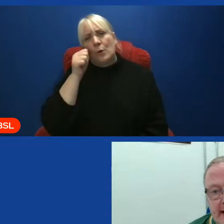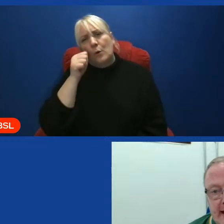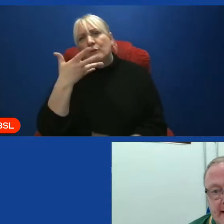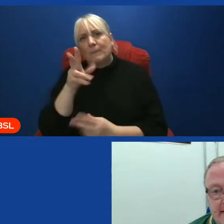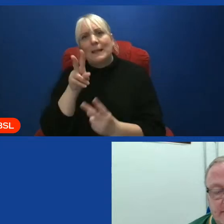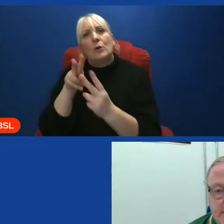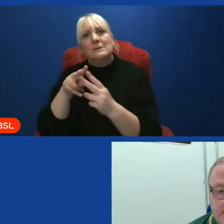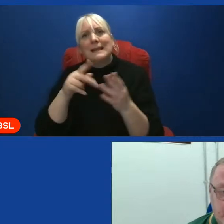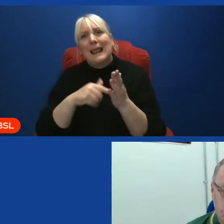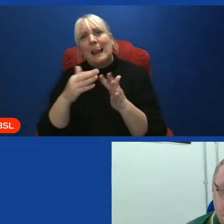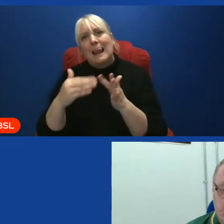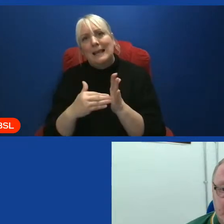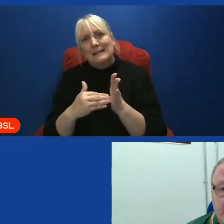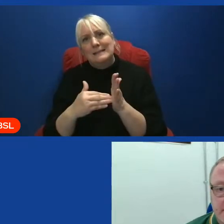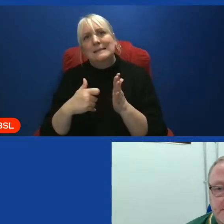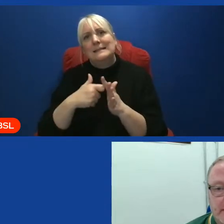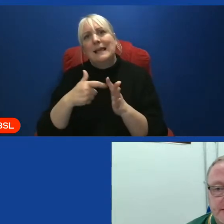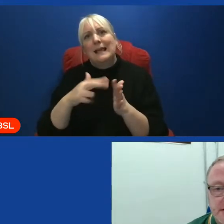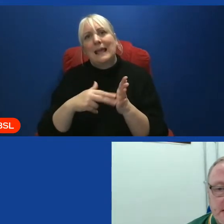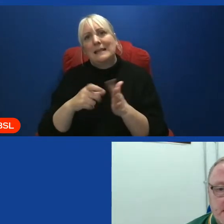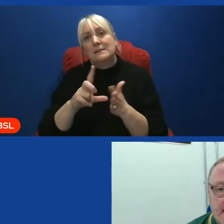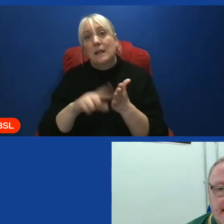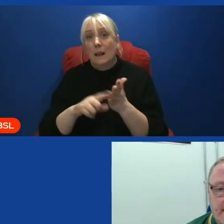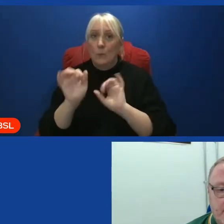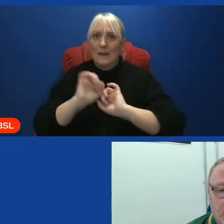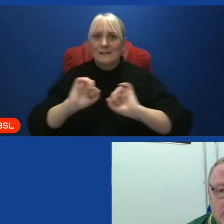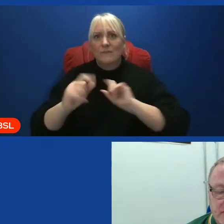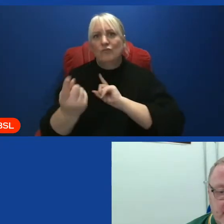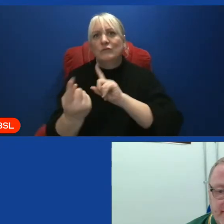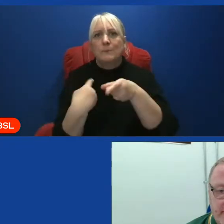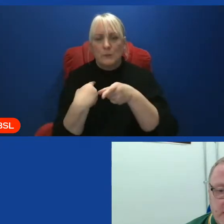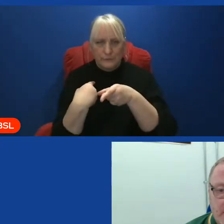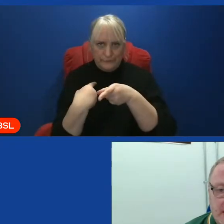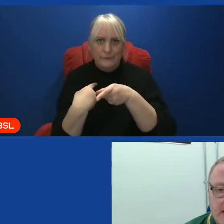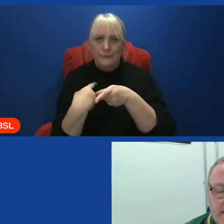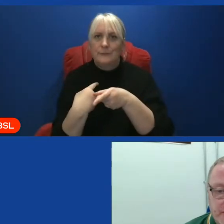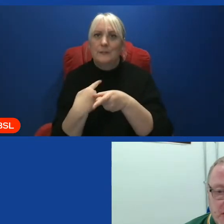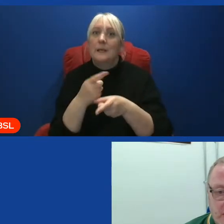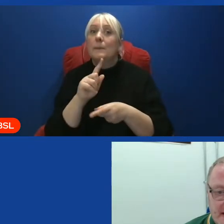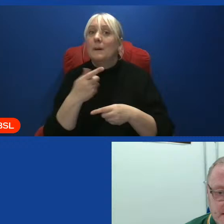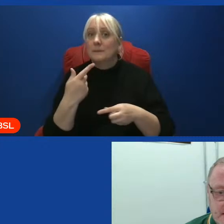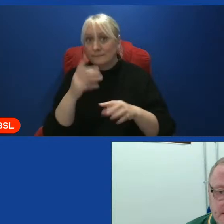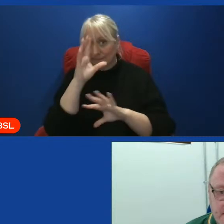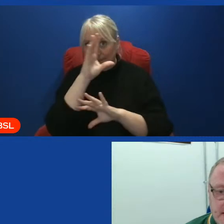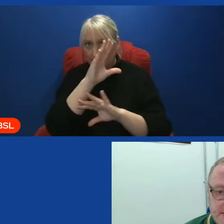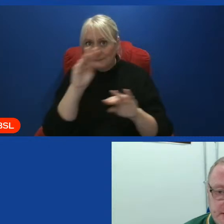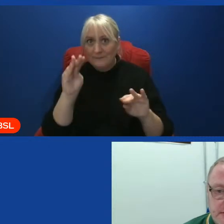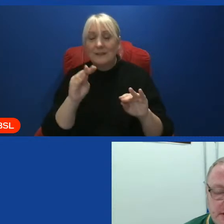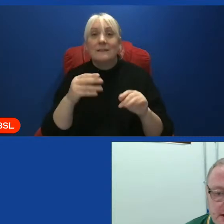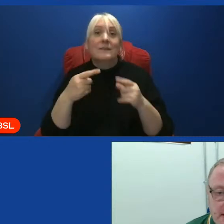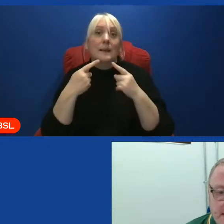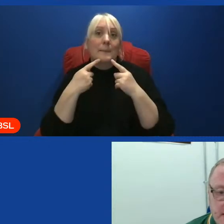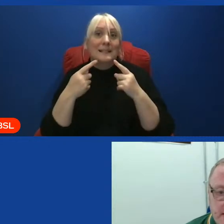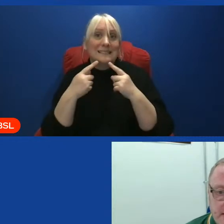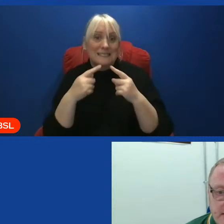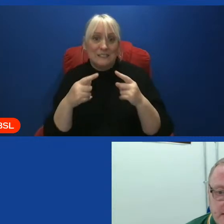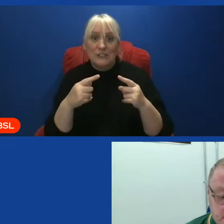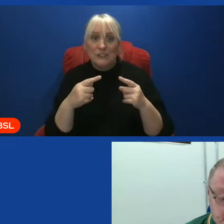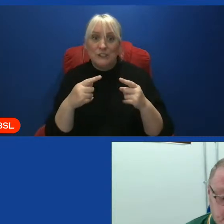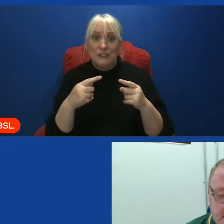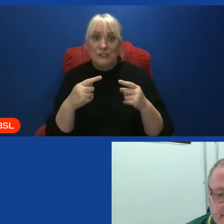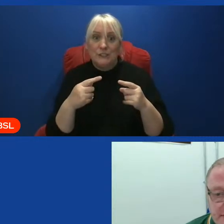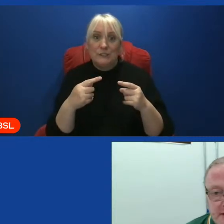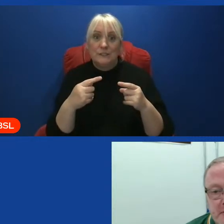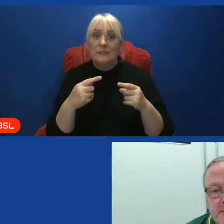Kendall, and we still await a response. But very quickly, I've just got a message to